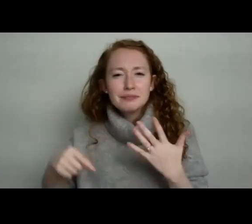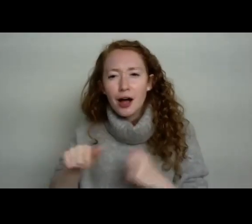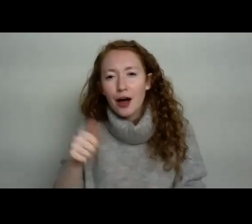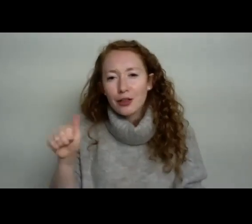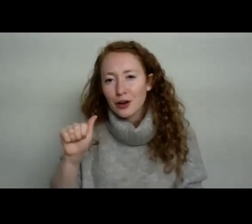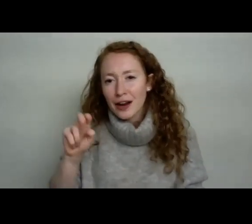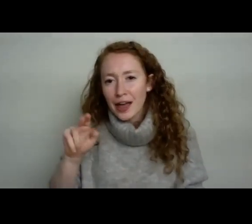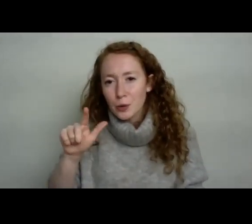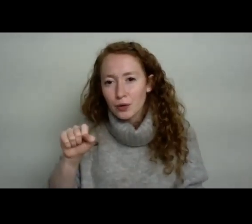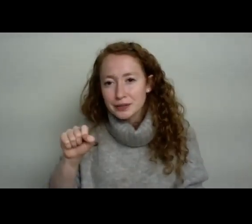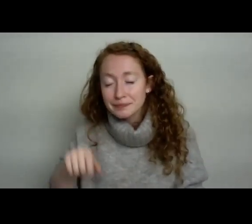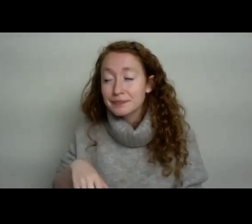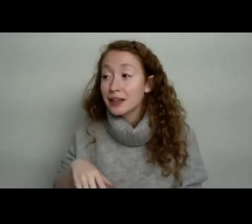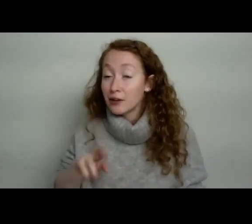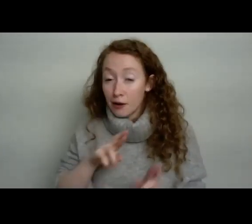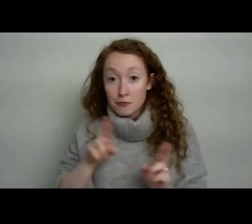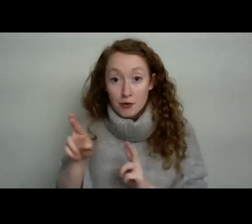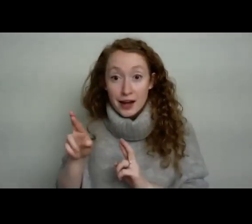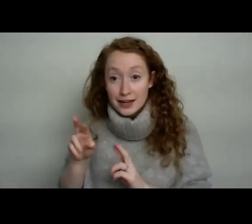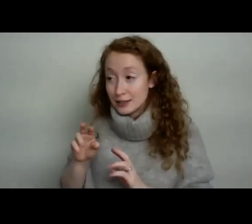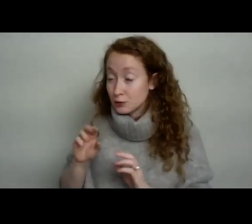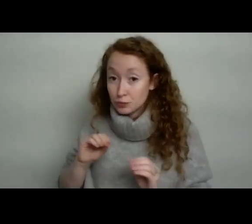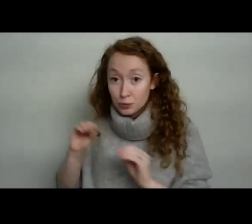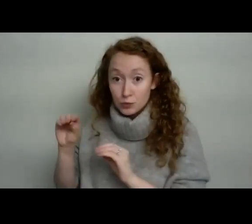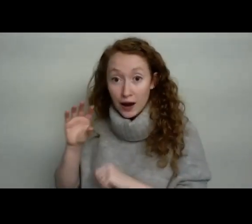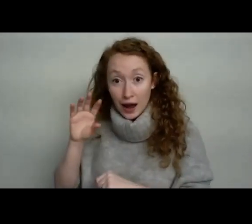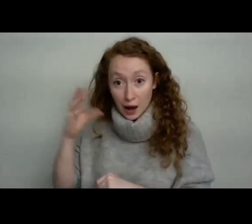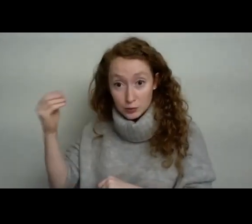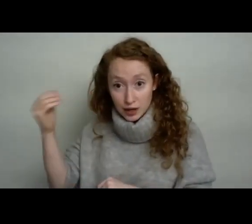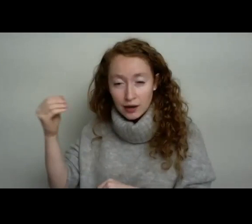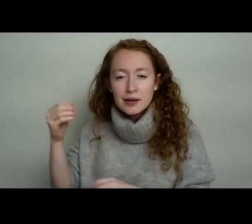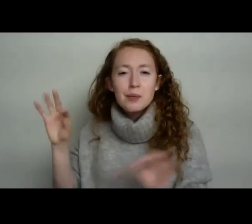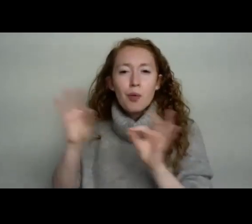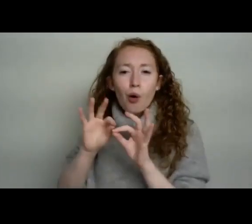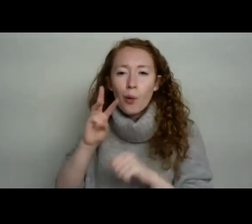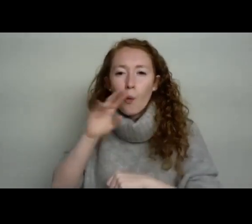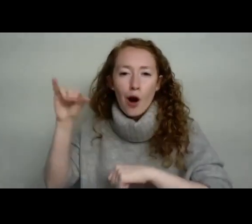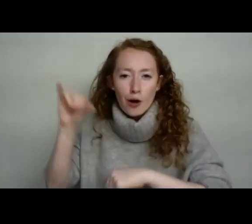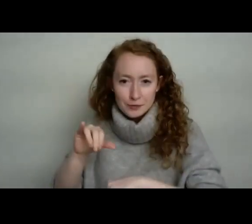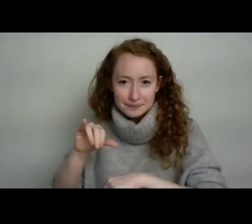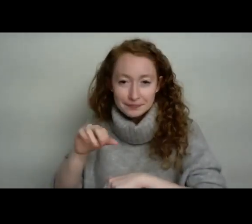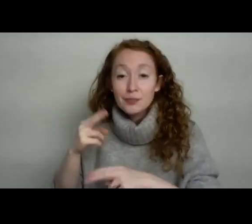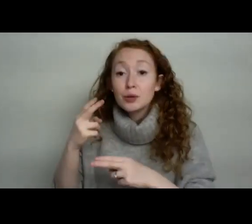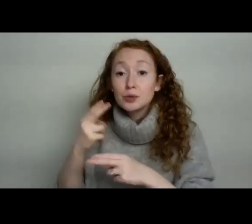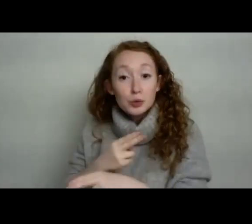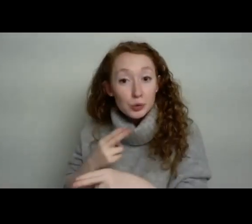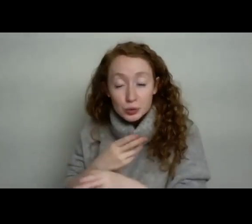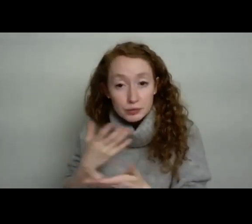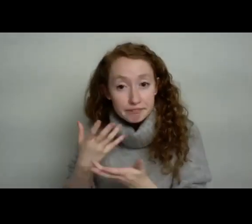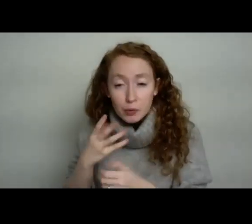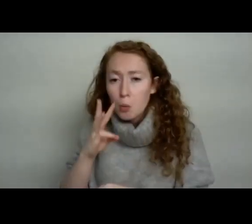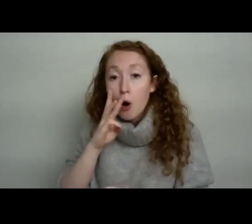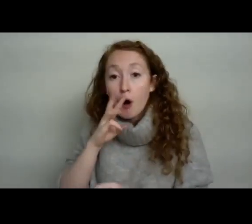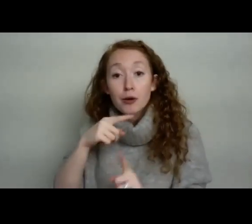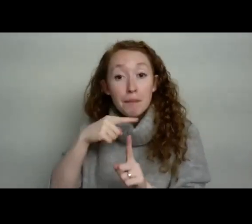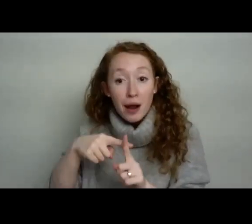it's with fish and kelp emulsion, whether it's with your own homegrown, homemade compost tea.